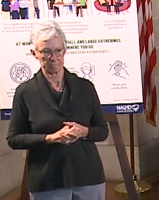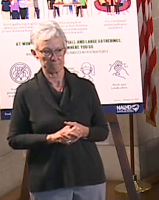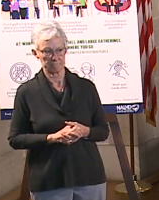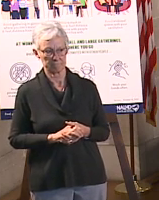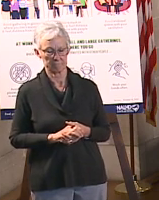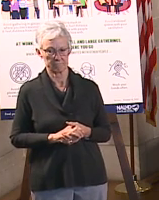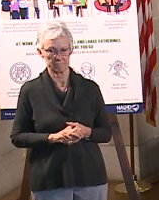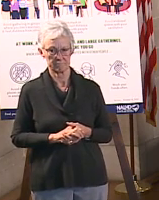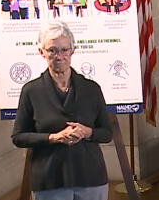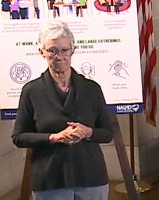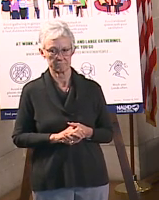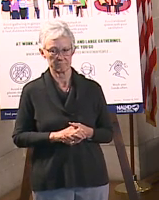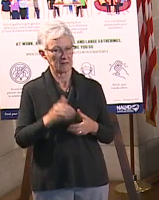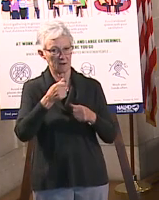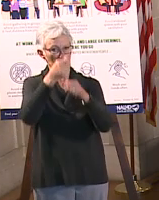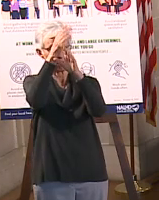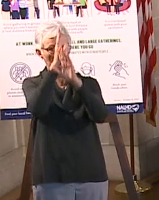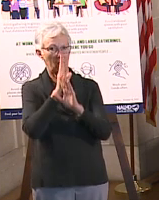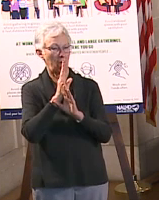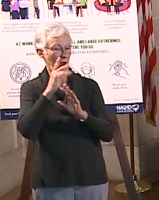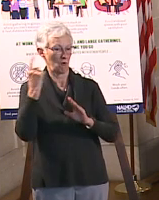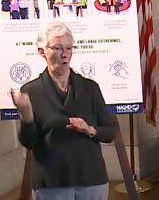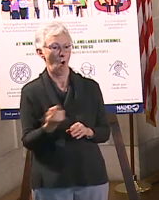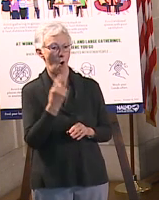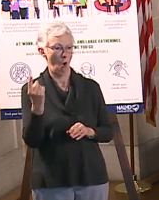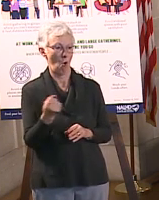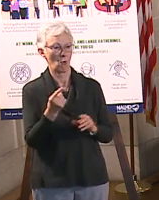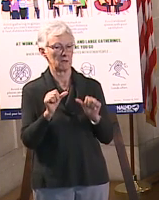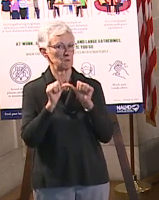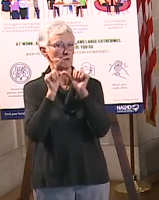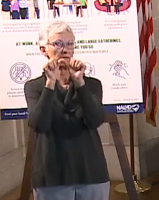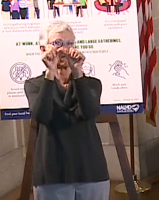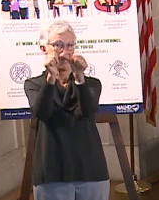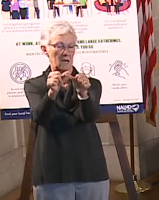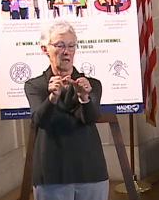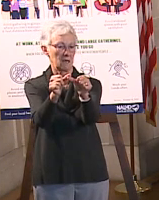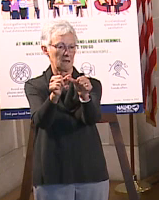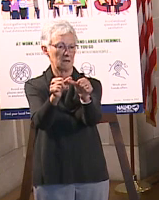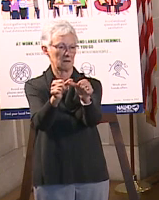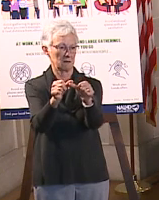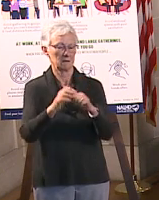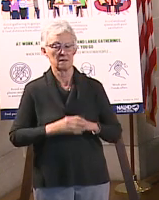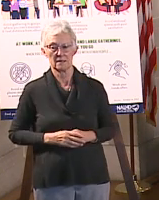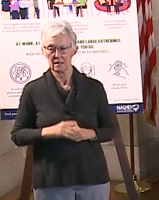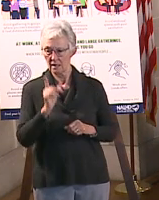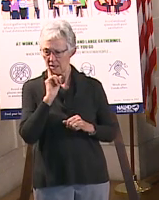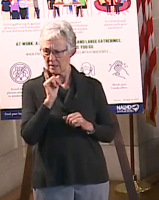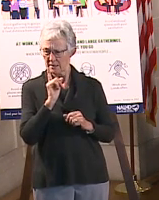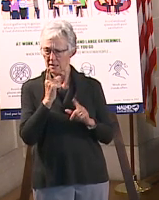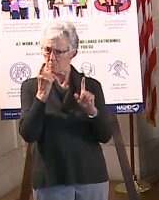godliness always prevails, but in an open way. So the point that I think it's important for us